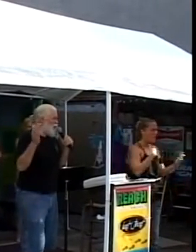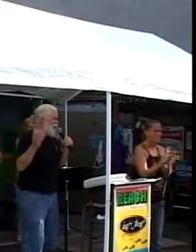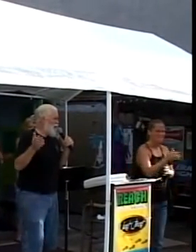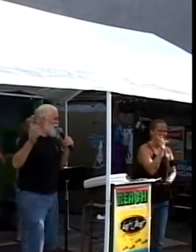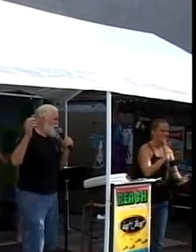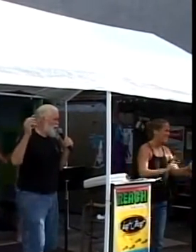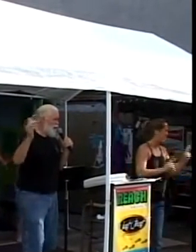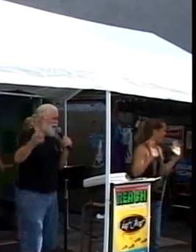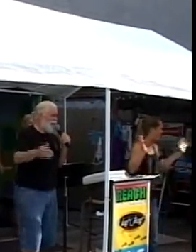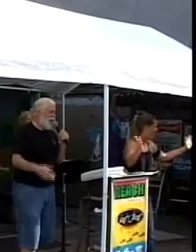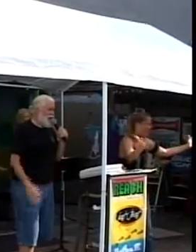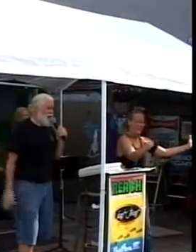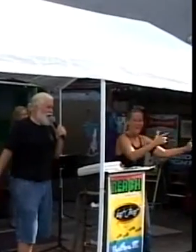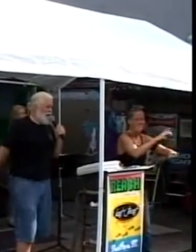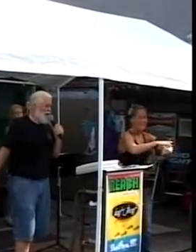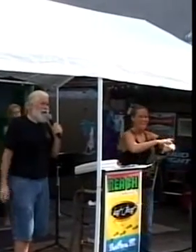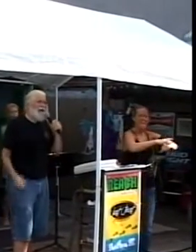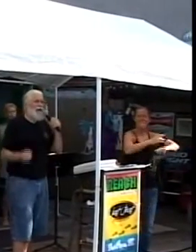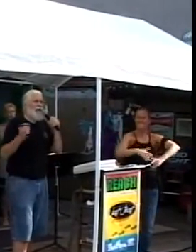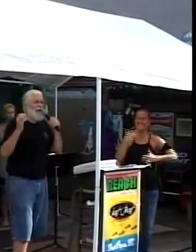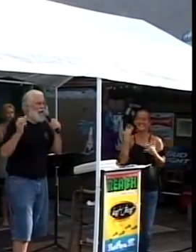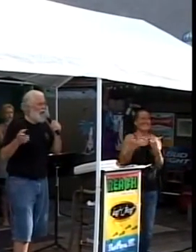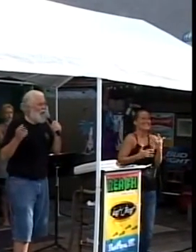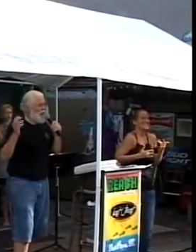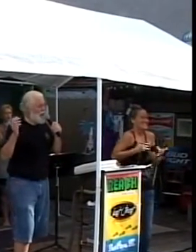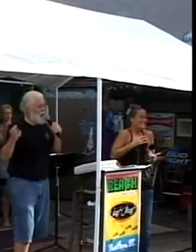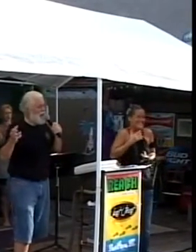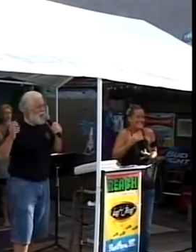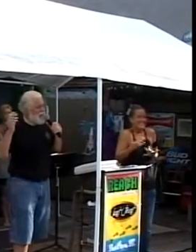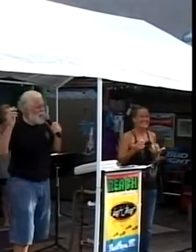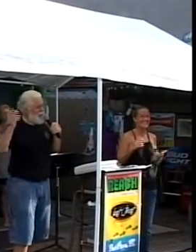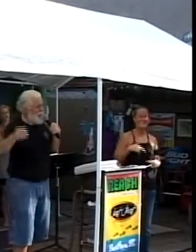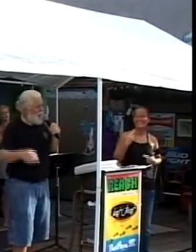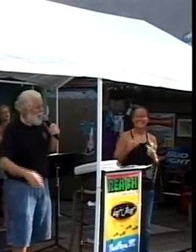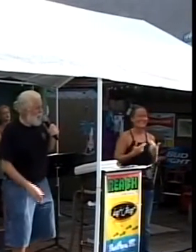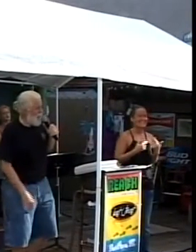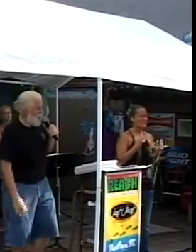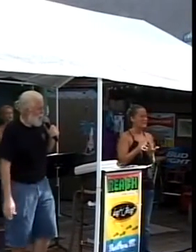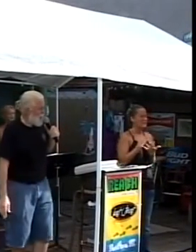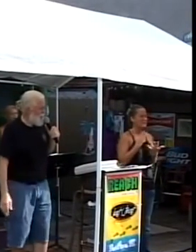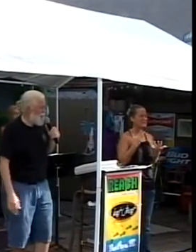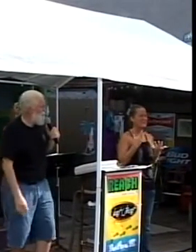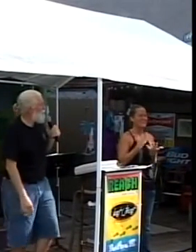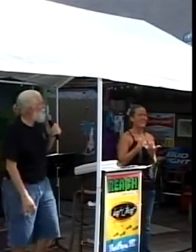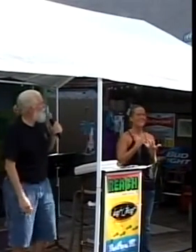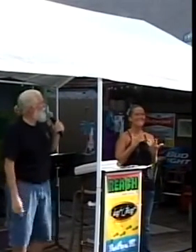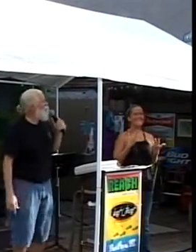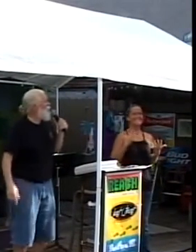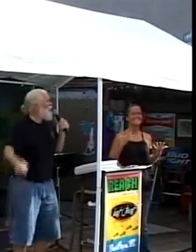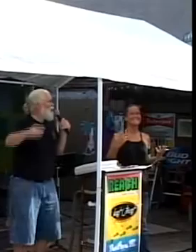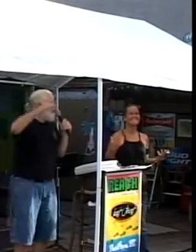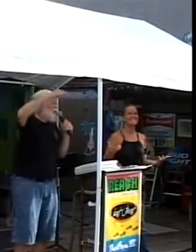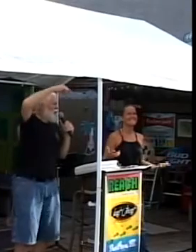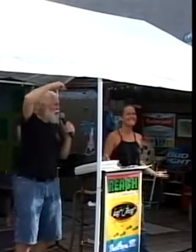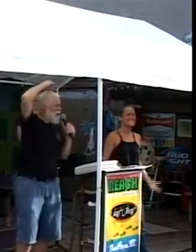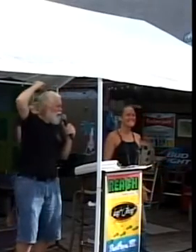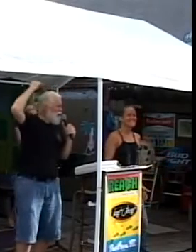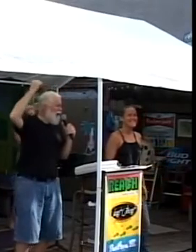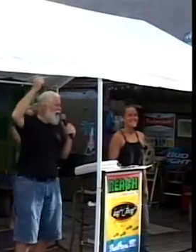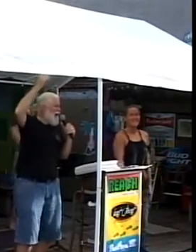Let all the earth rejoice. Let all the earth rejoice.